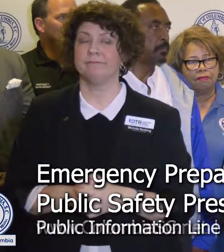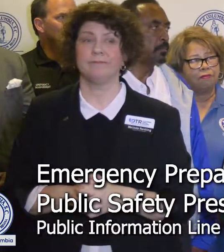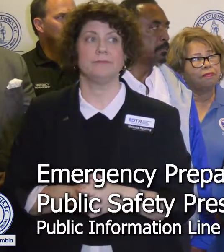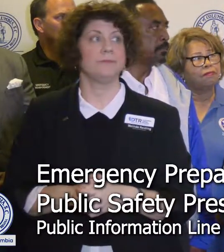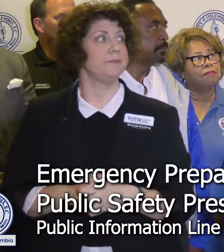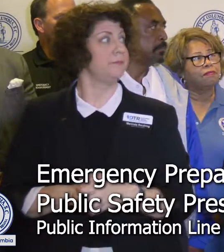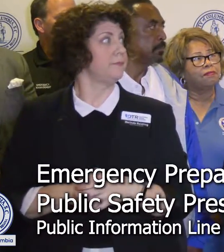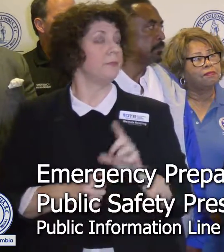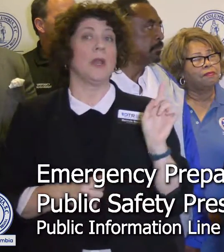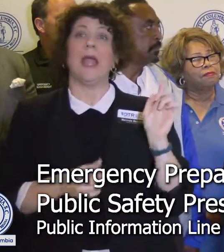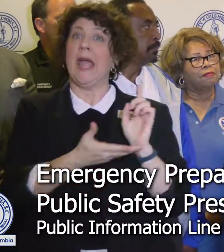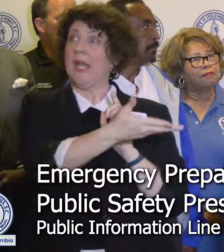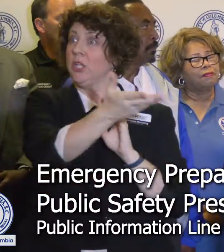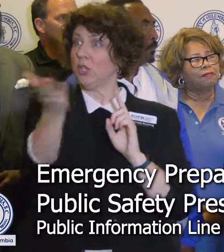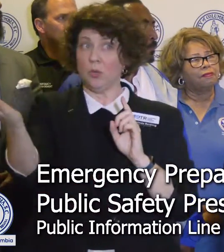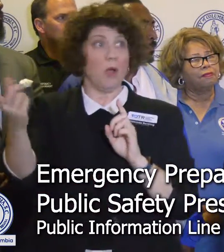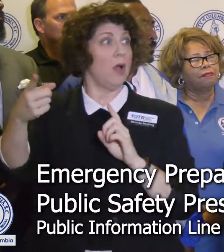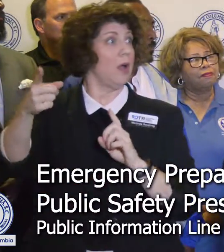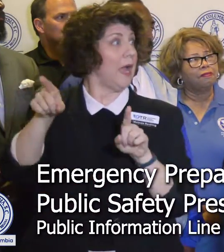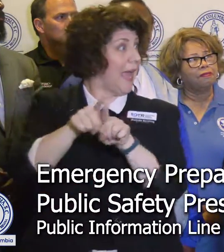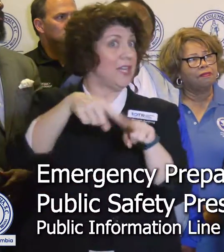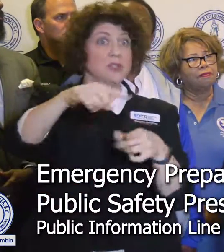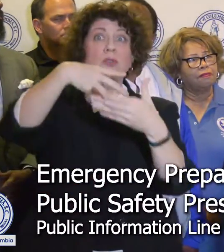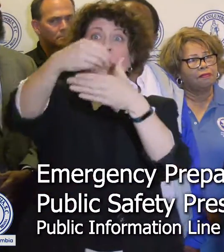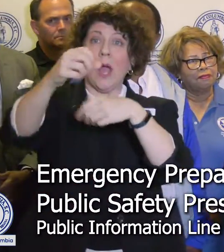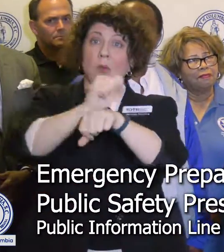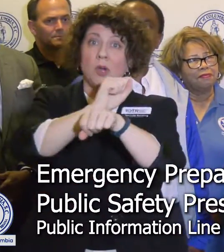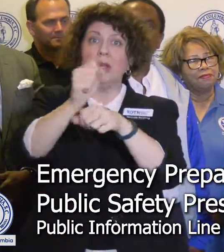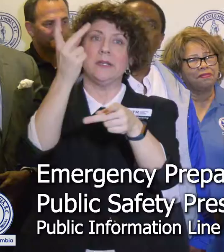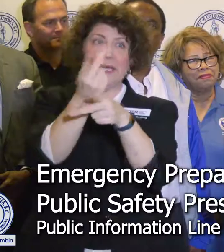And you all, as you do your jobs informing the public, y'all be